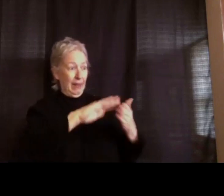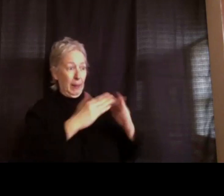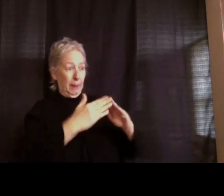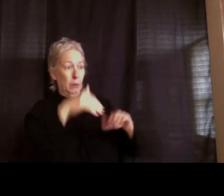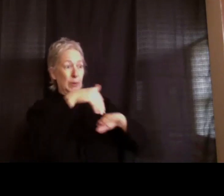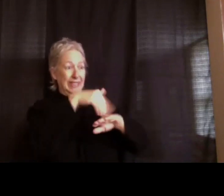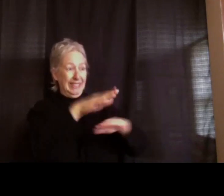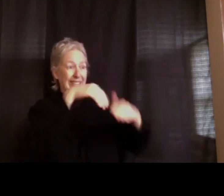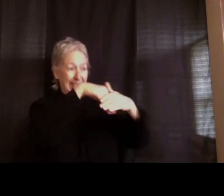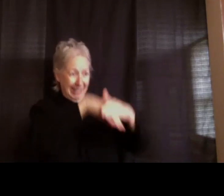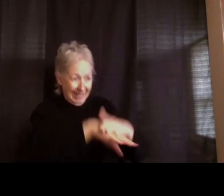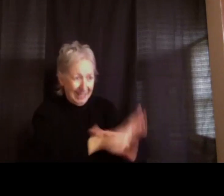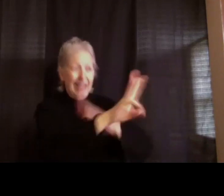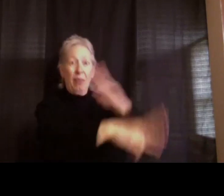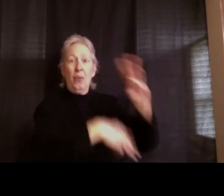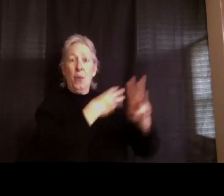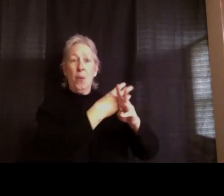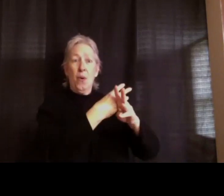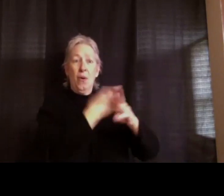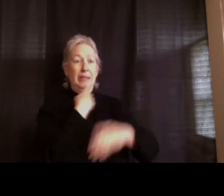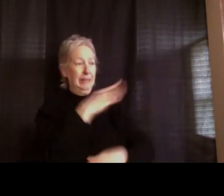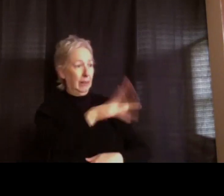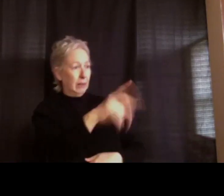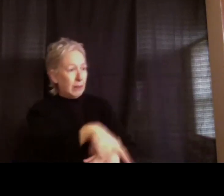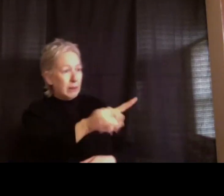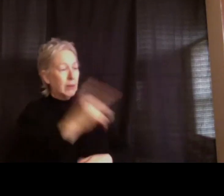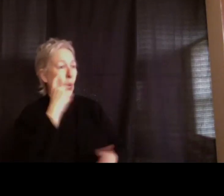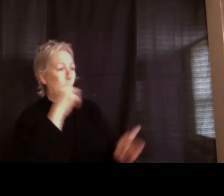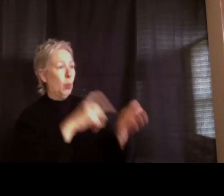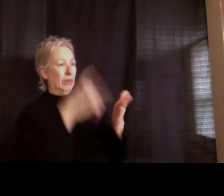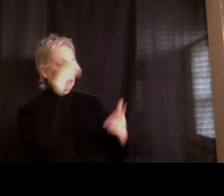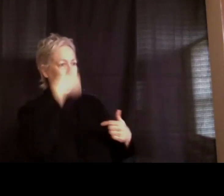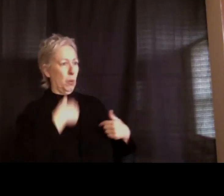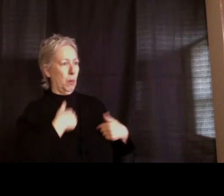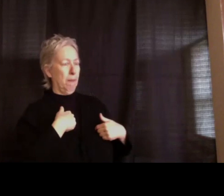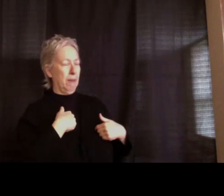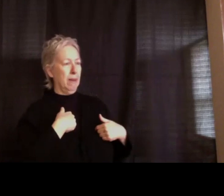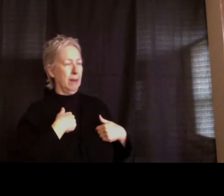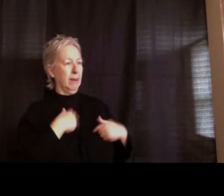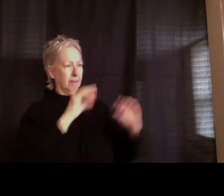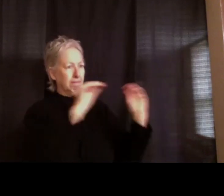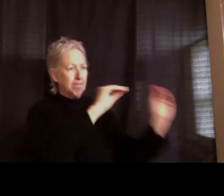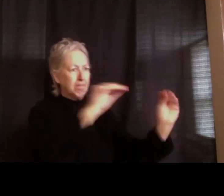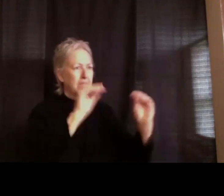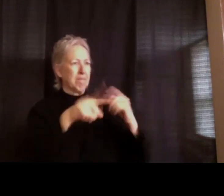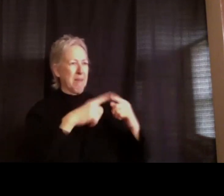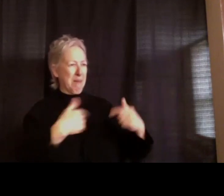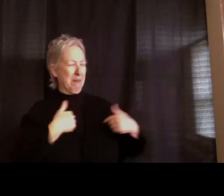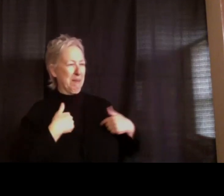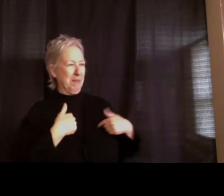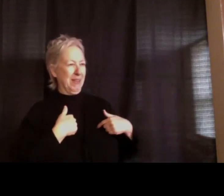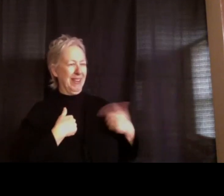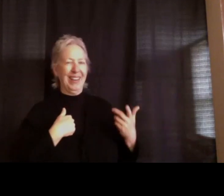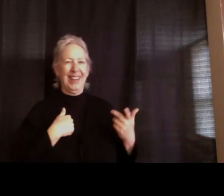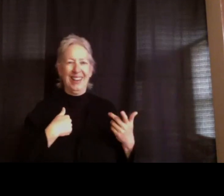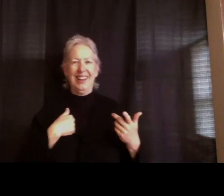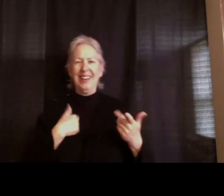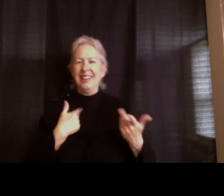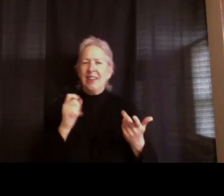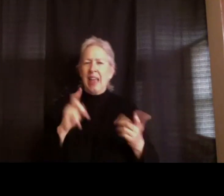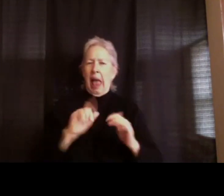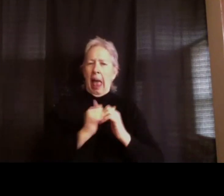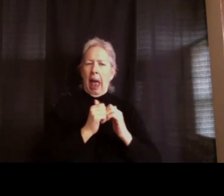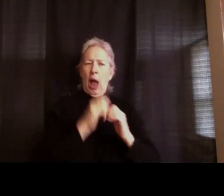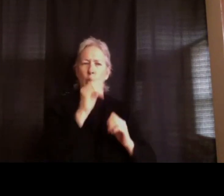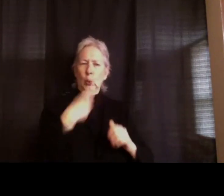God's love as Jesus has. And we ask, how can we be in the world but not of it? How can